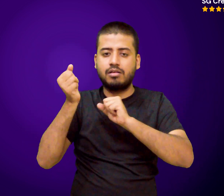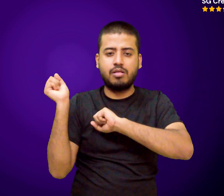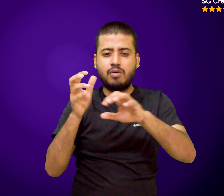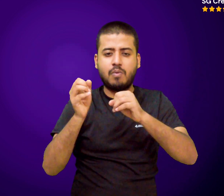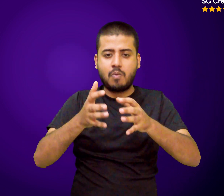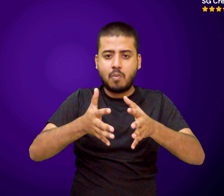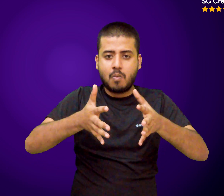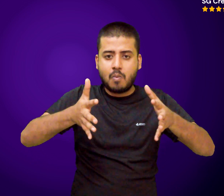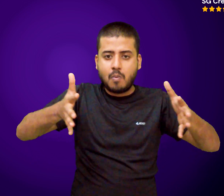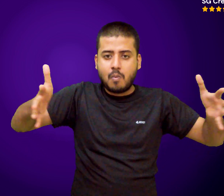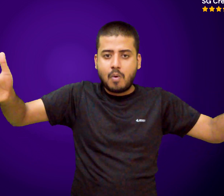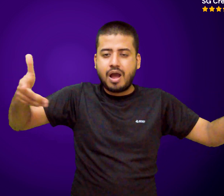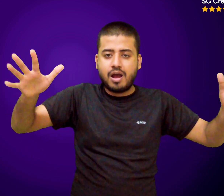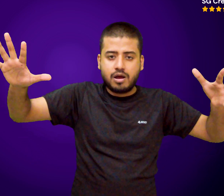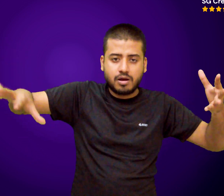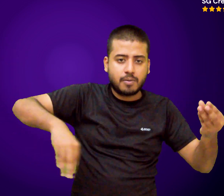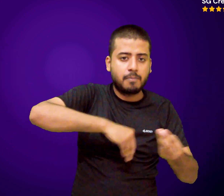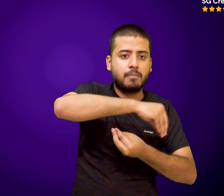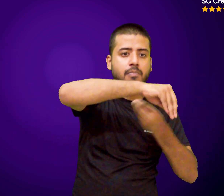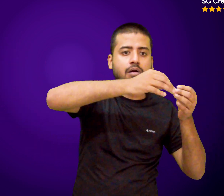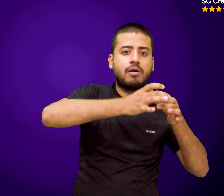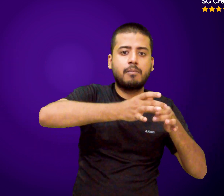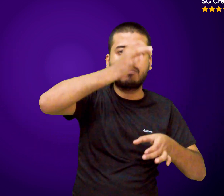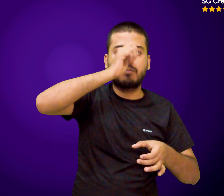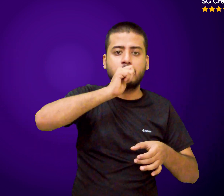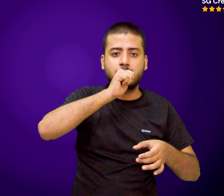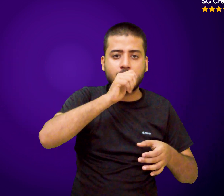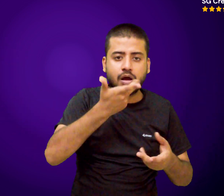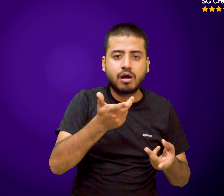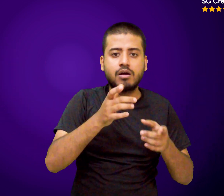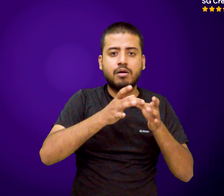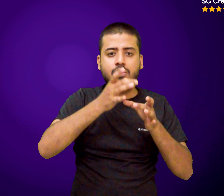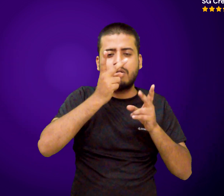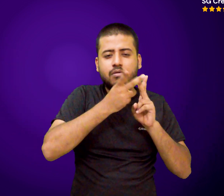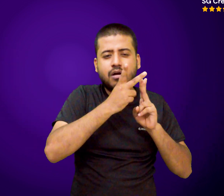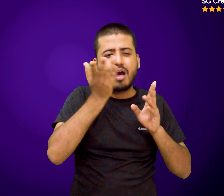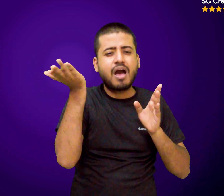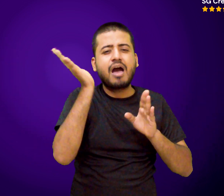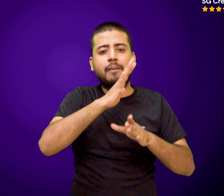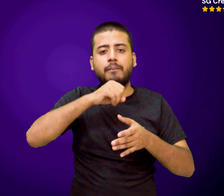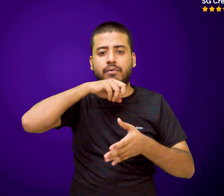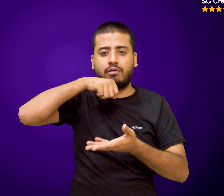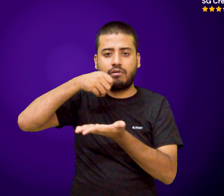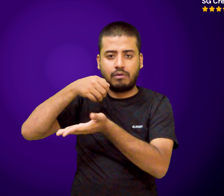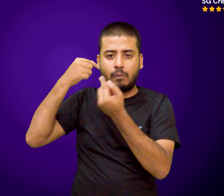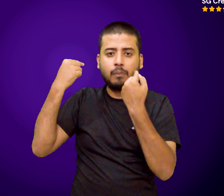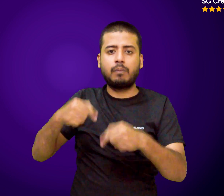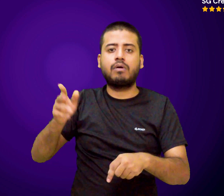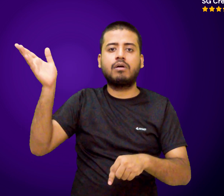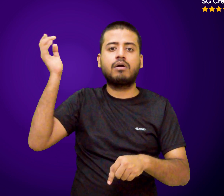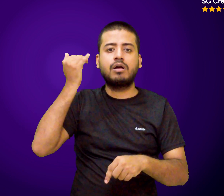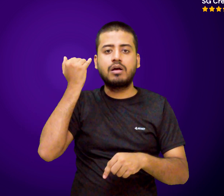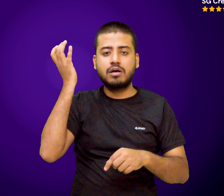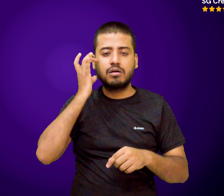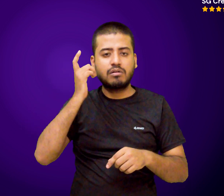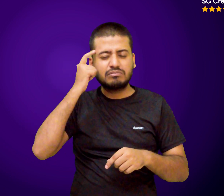excessive alcohol consumption, including wine, can have serious health consequences such as liver damage, increased blood